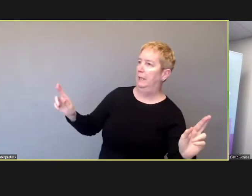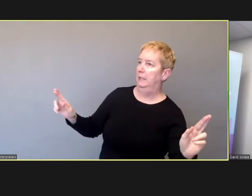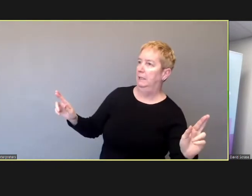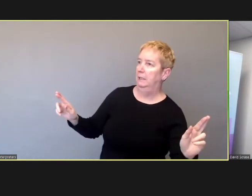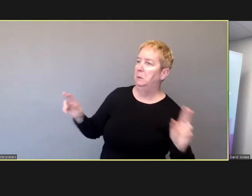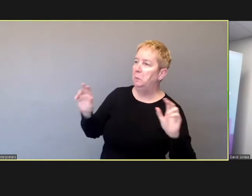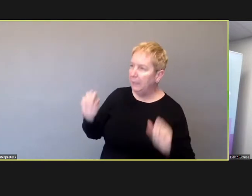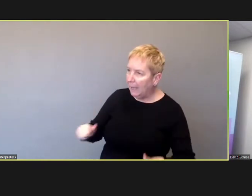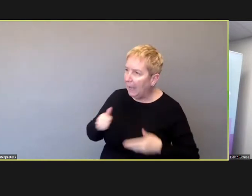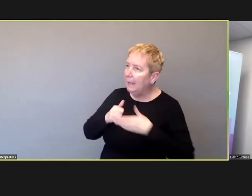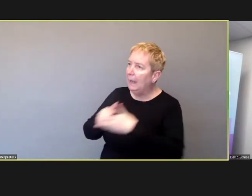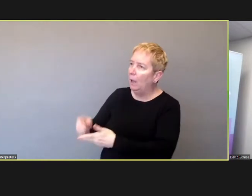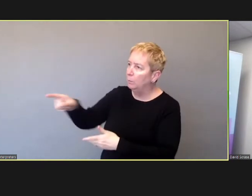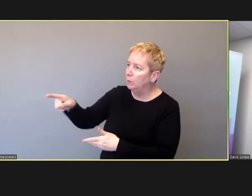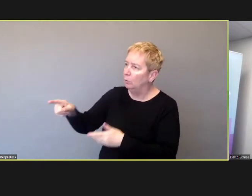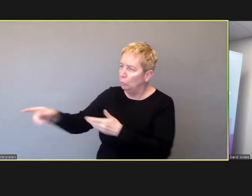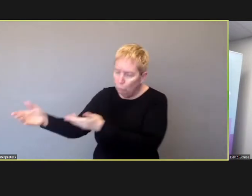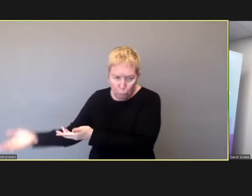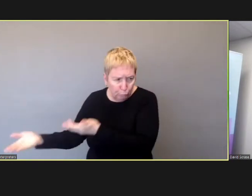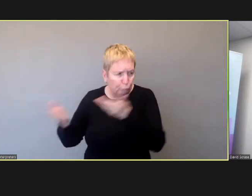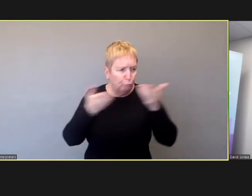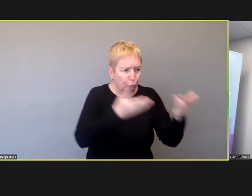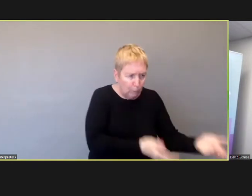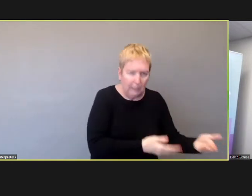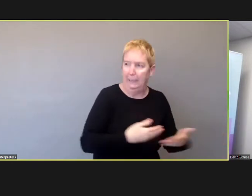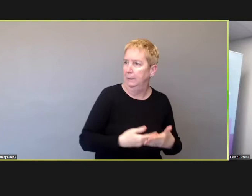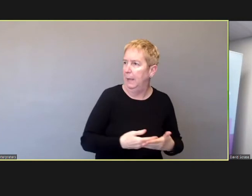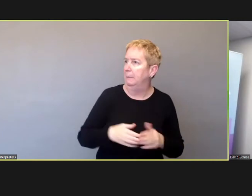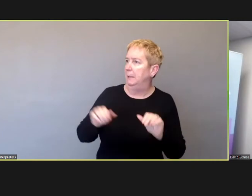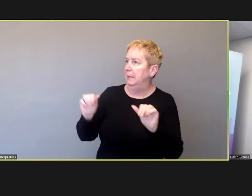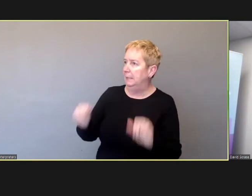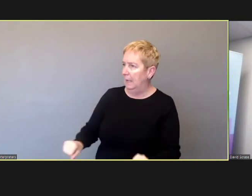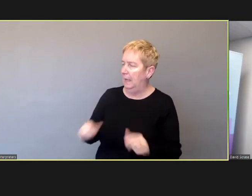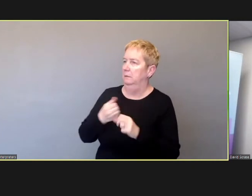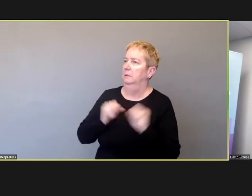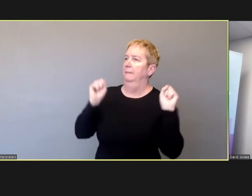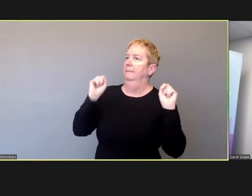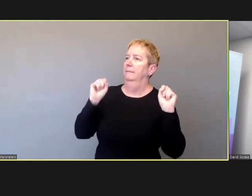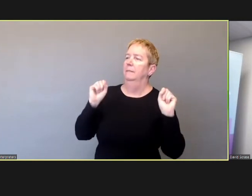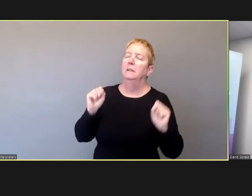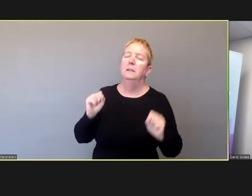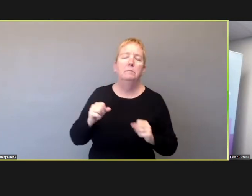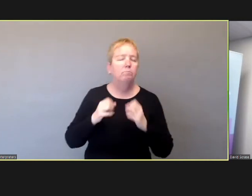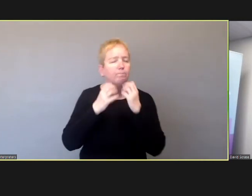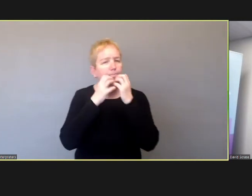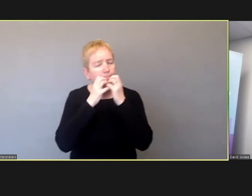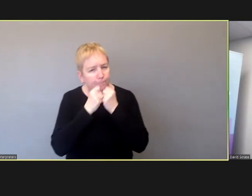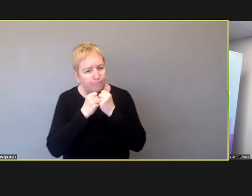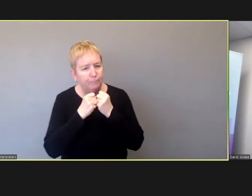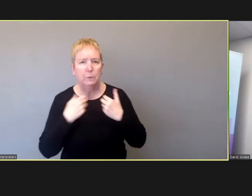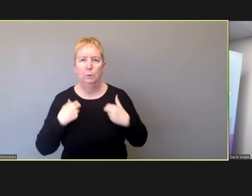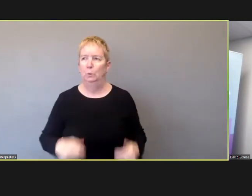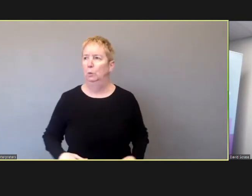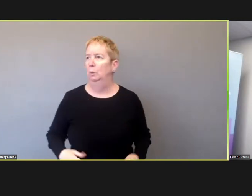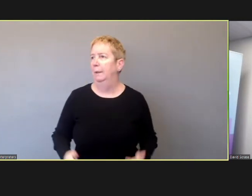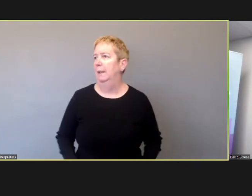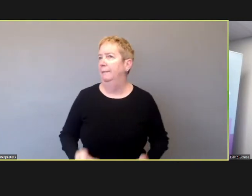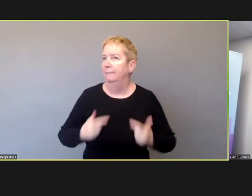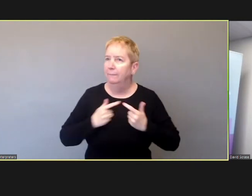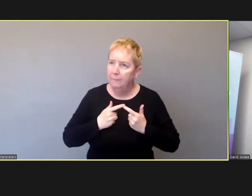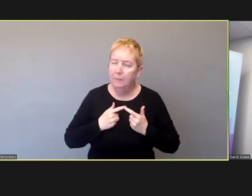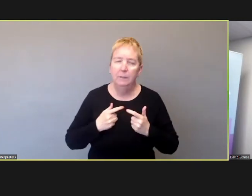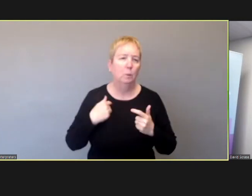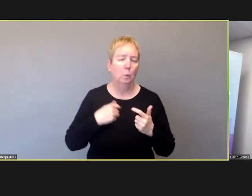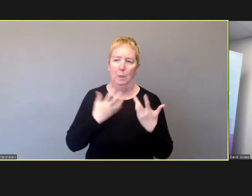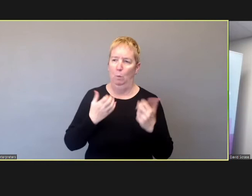that, and you can bring that baby in. And so, every life is important, every life is valuable, and we want to do everything